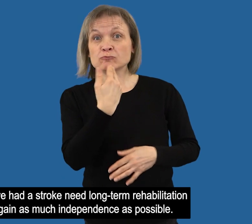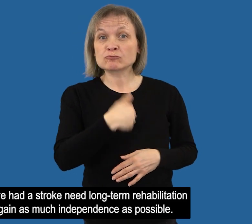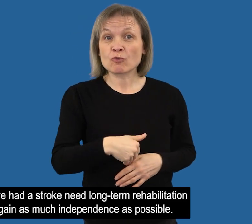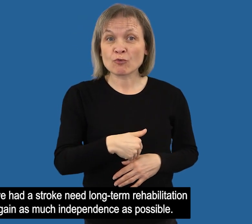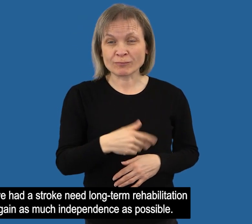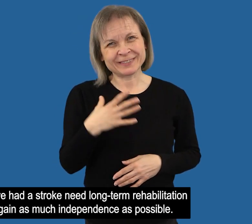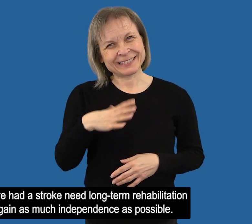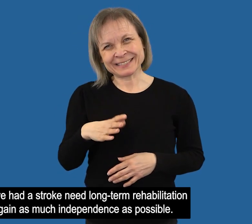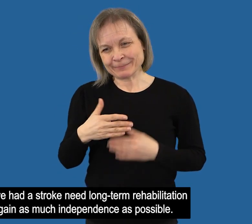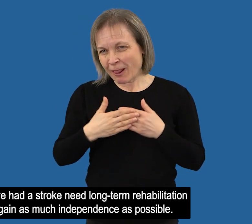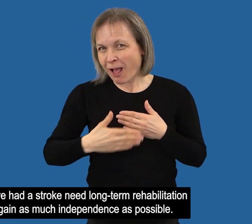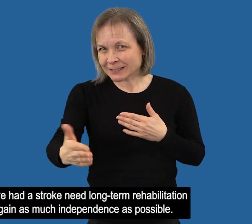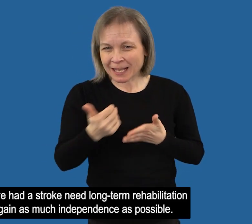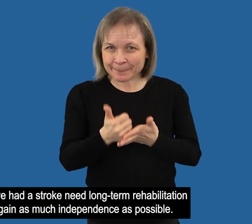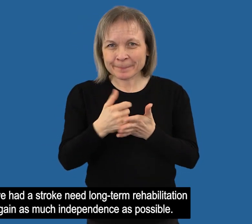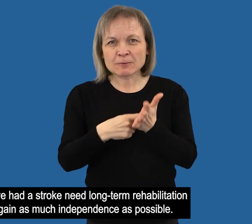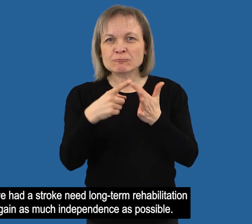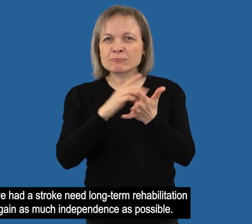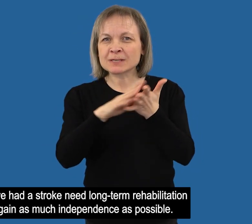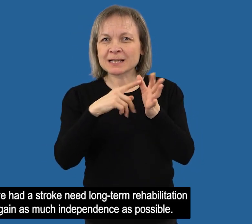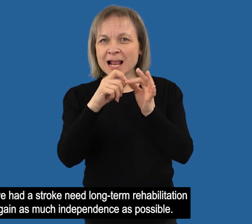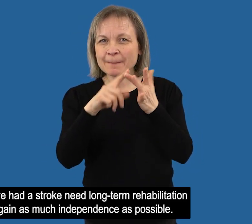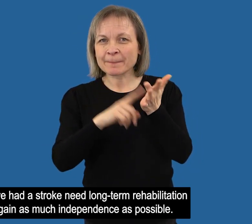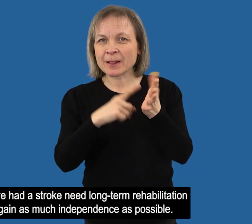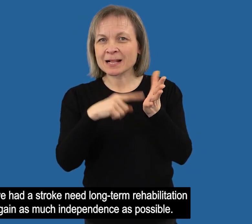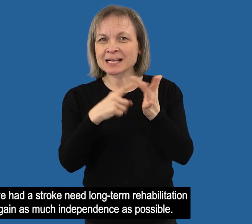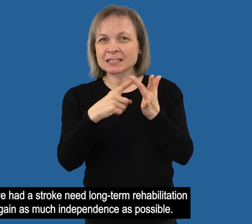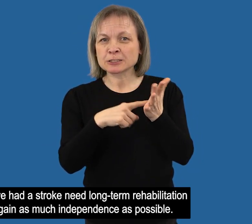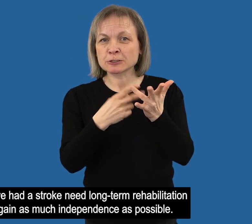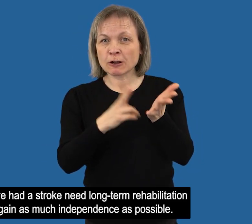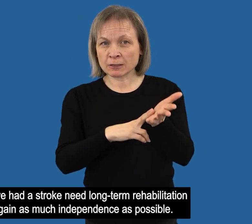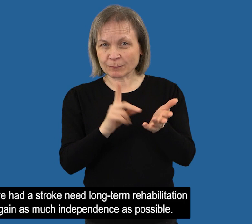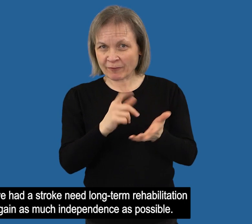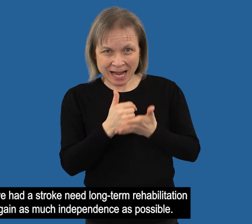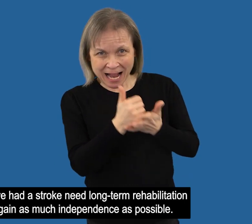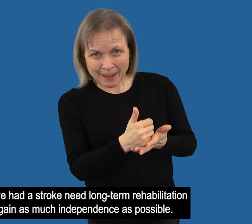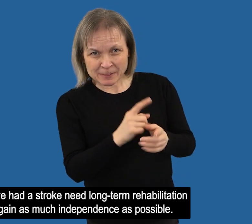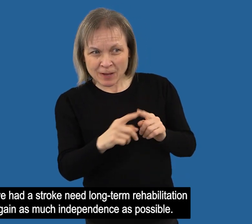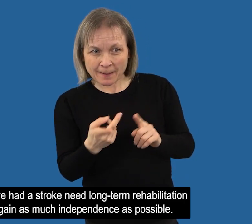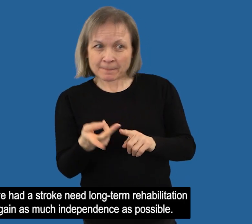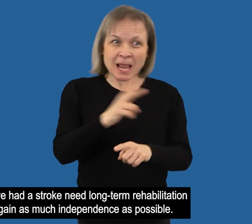Some people who have had a stroke need long-term rehabilitation to help them regain as much independence as